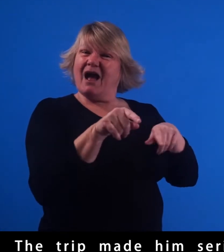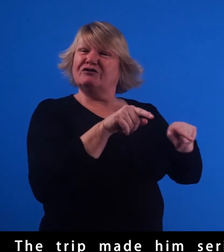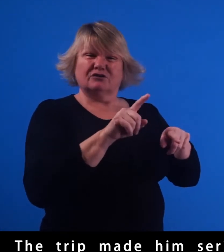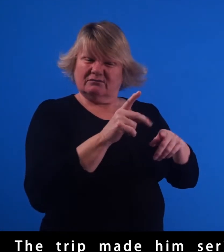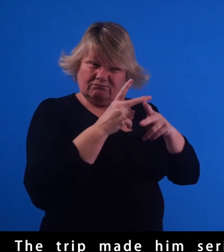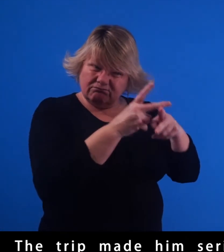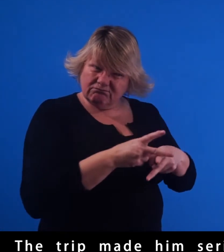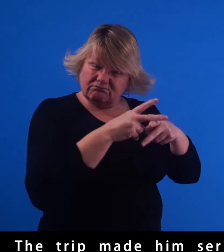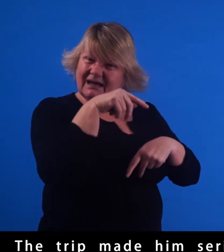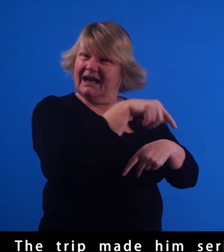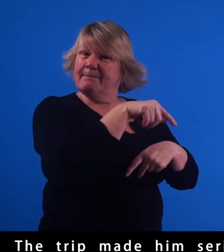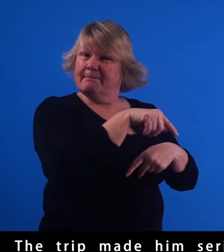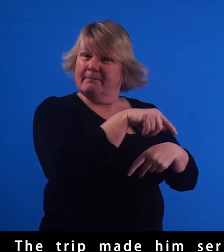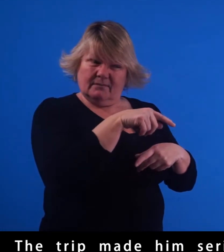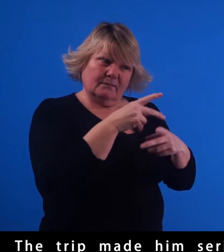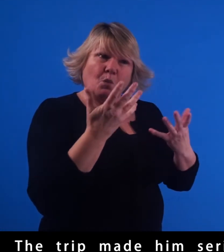Robert